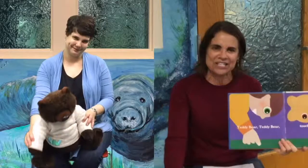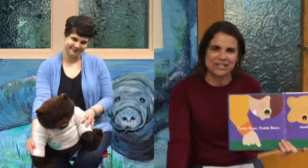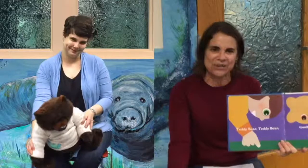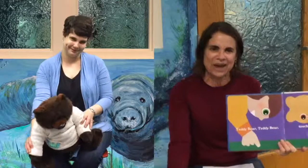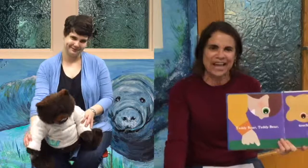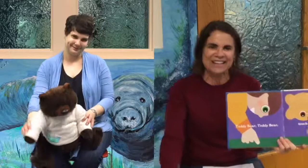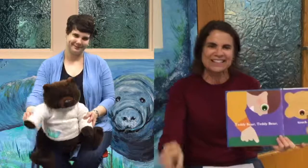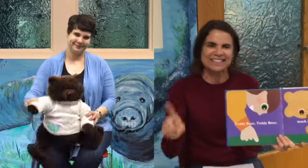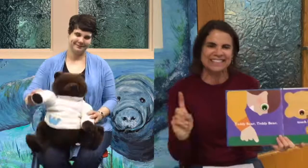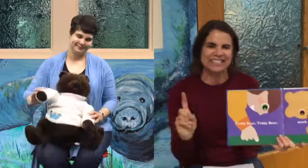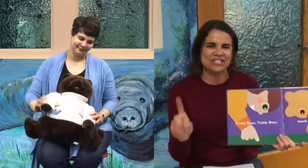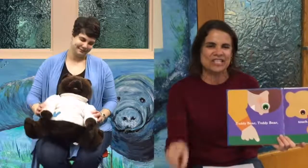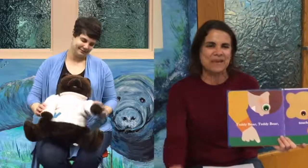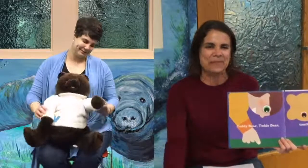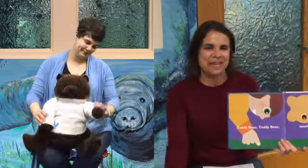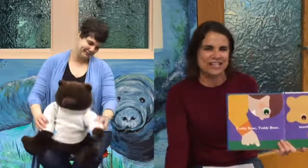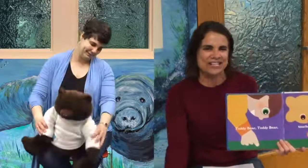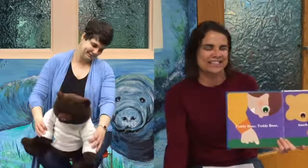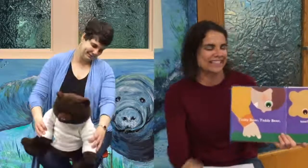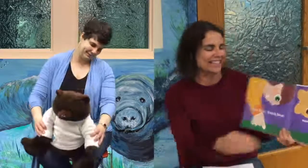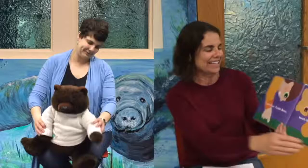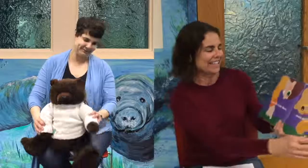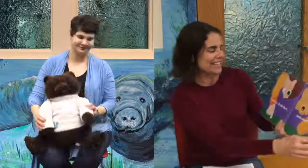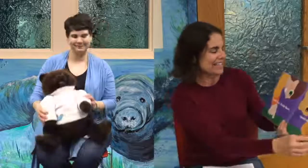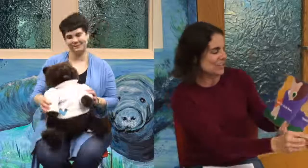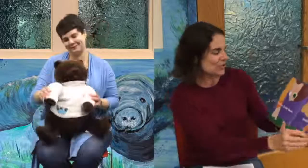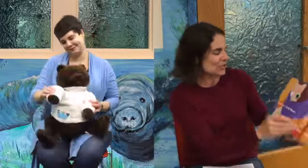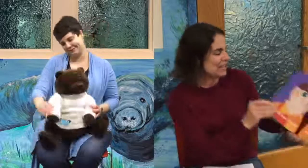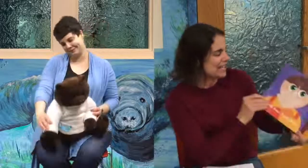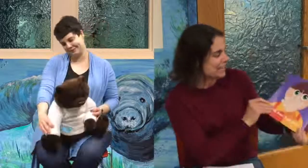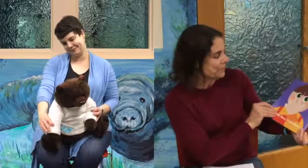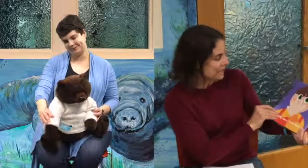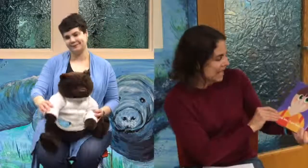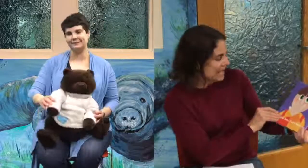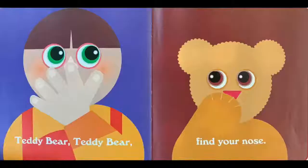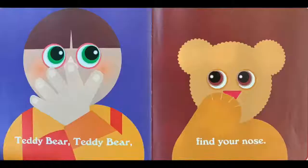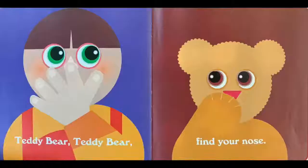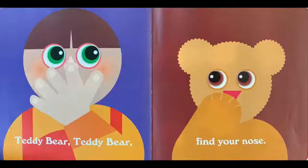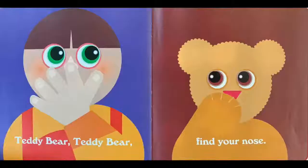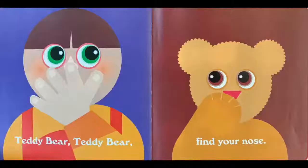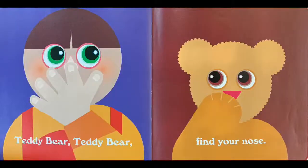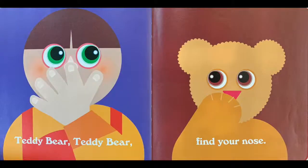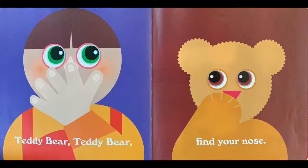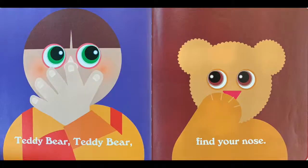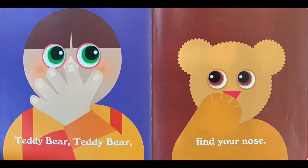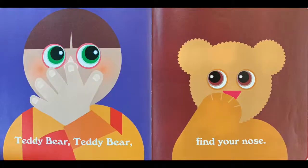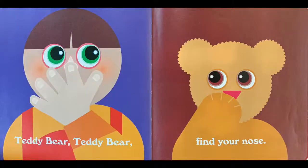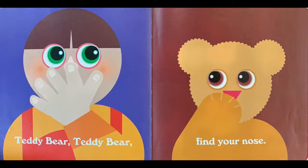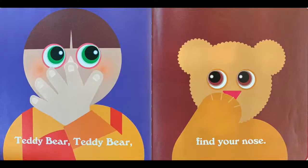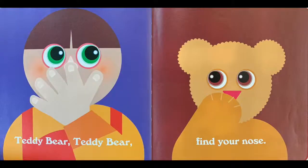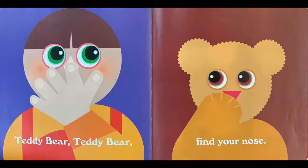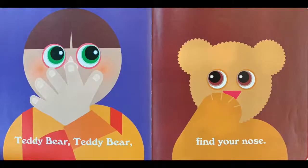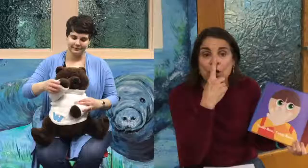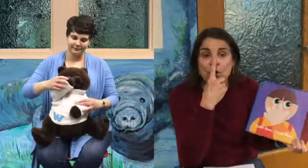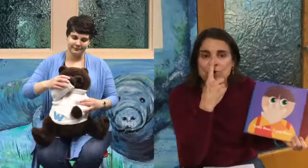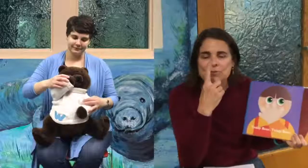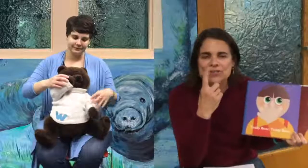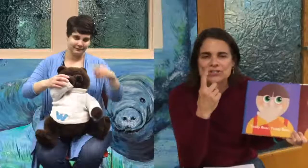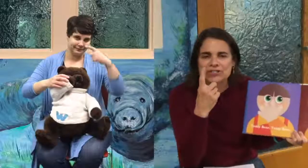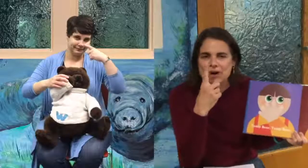the ground. Just like bear. Good. Teddy bear, find your nose. Where's your nose?